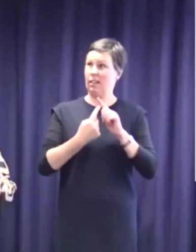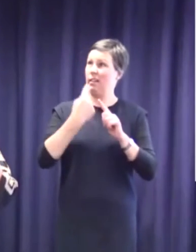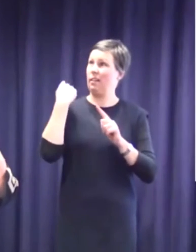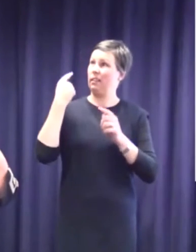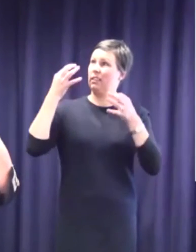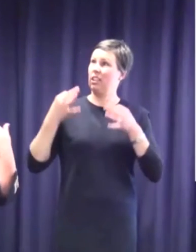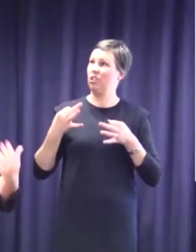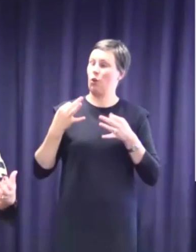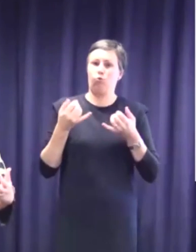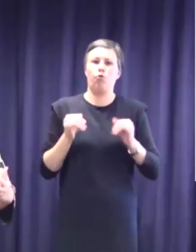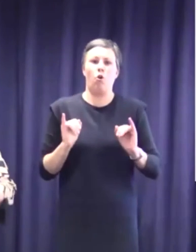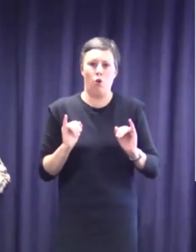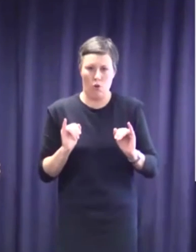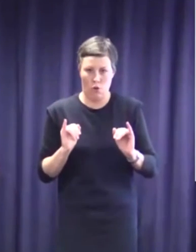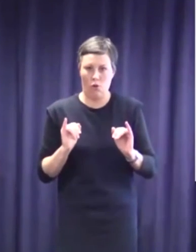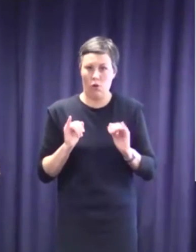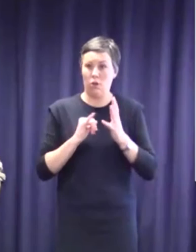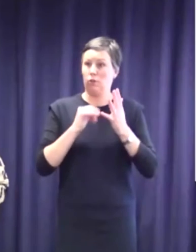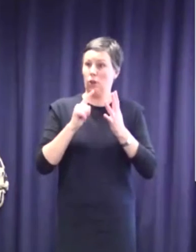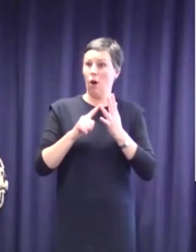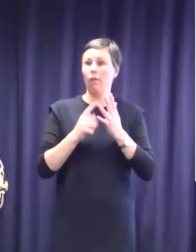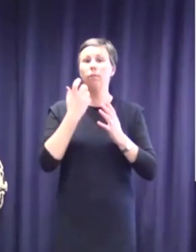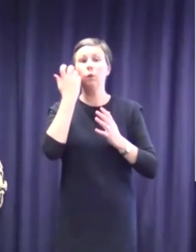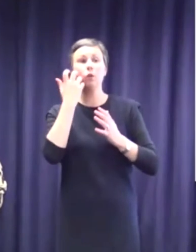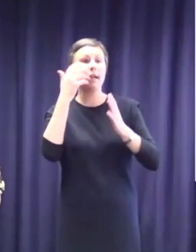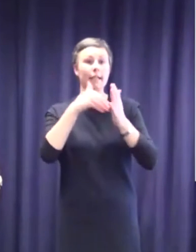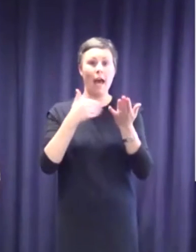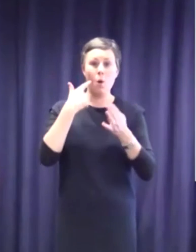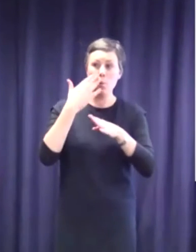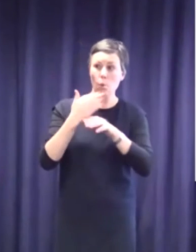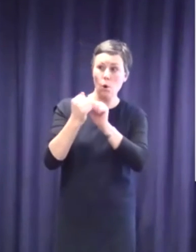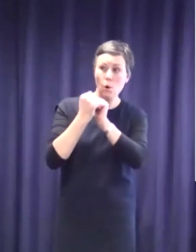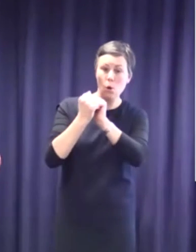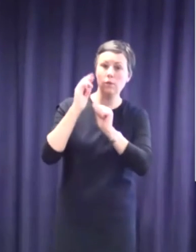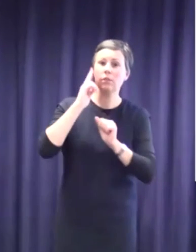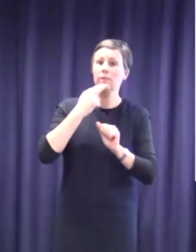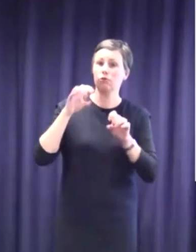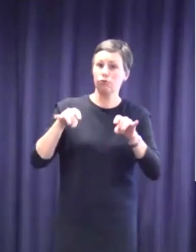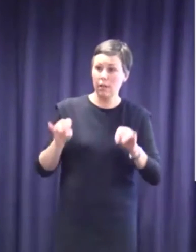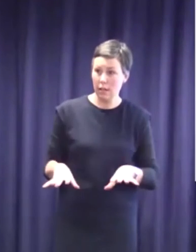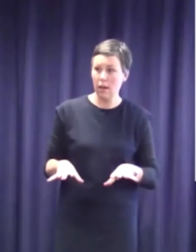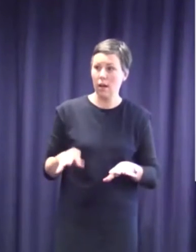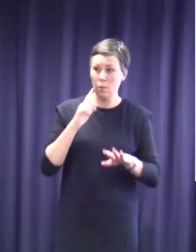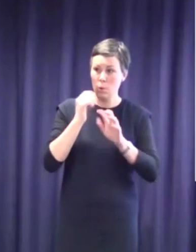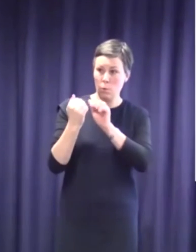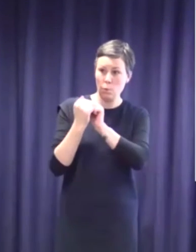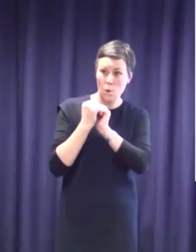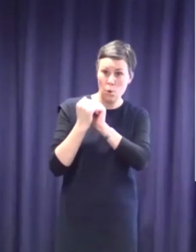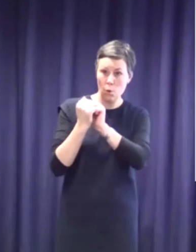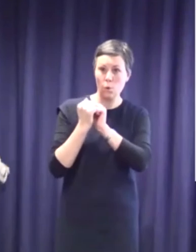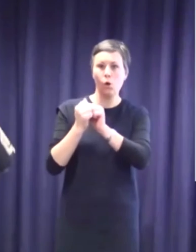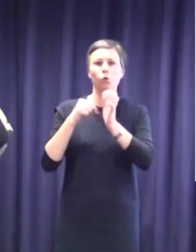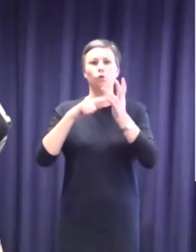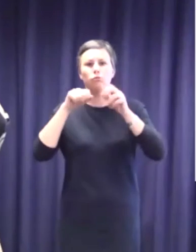forward? We will be working particularly through Deaf Australia and getting things out to, getting messages out to the